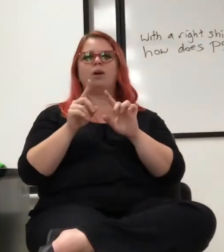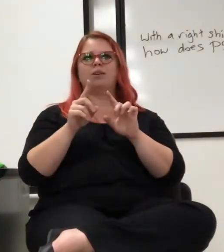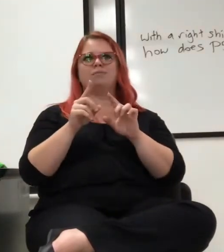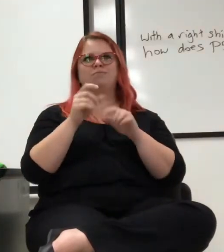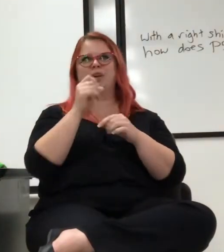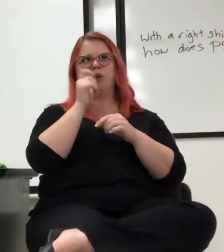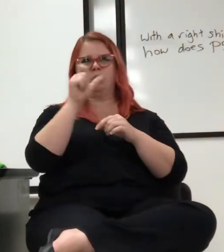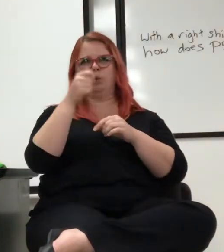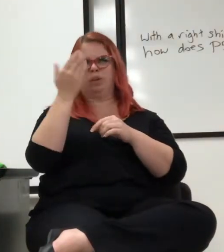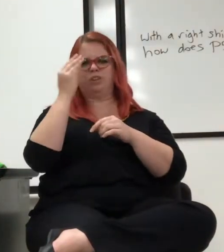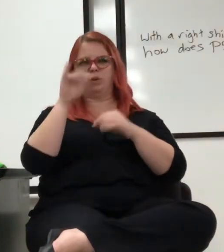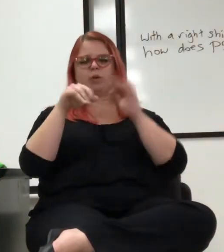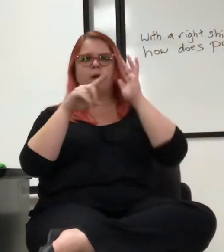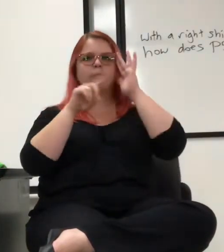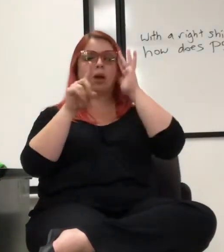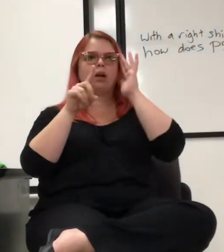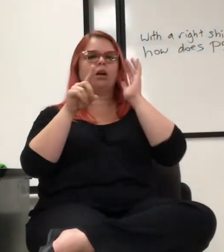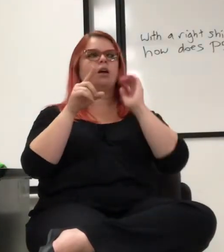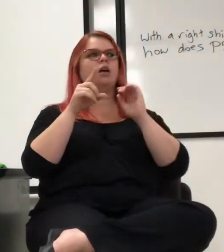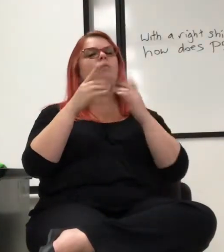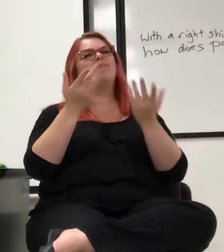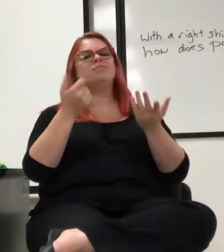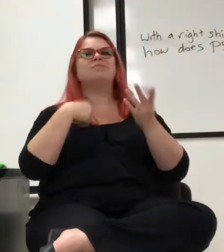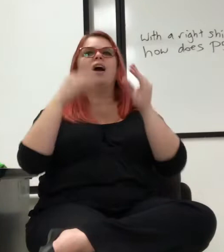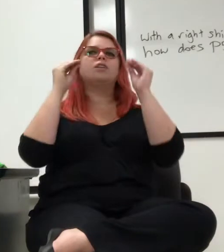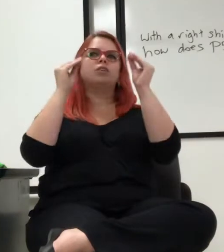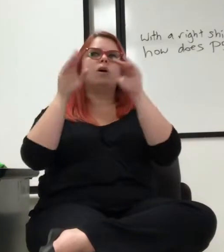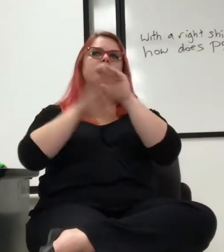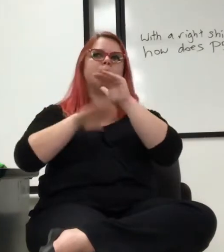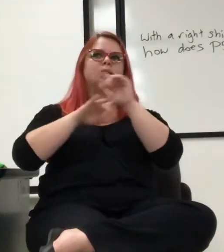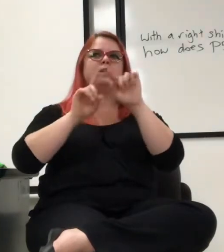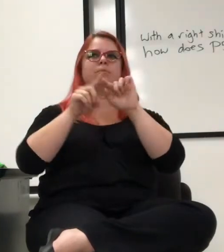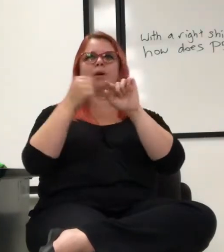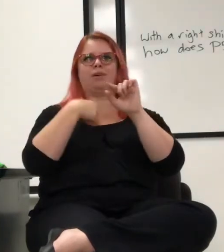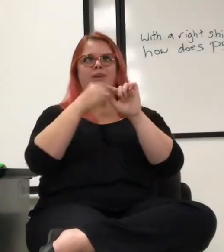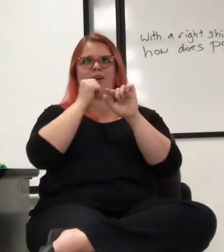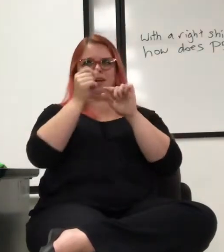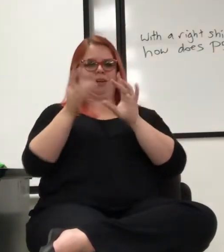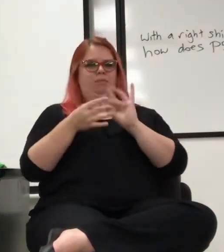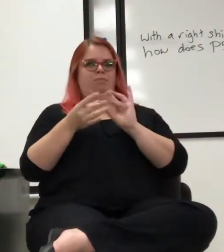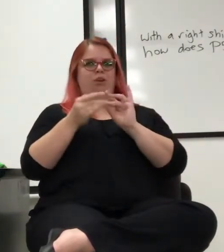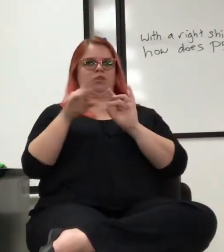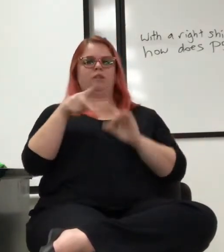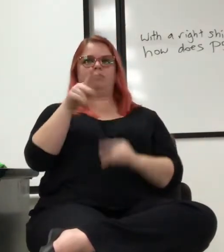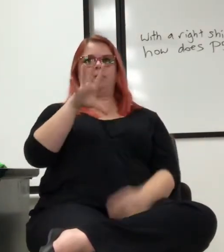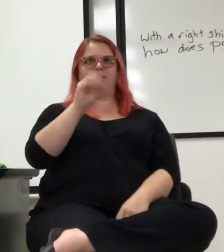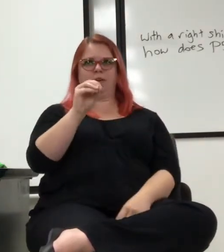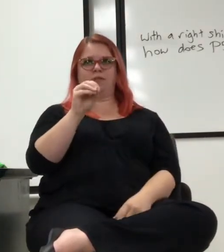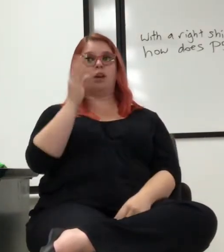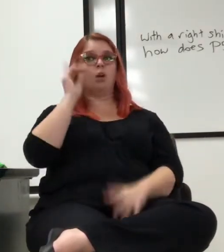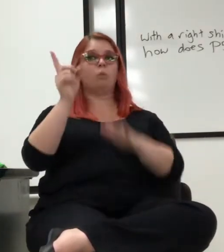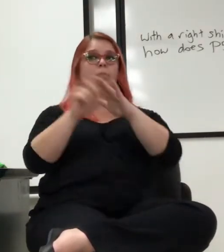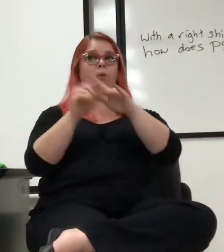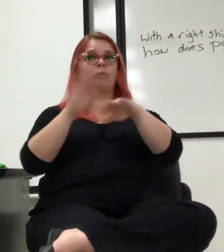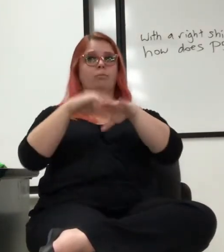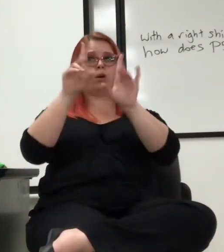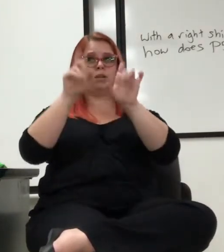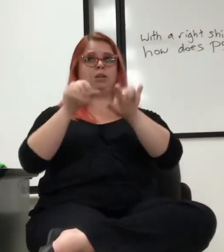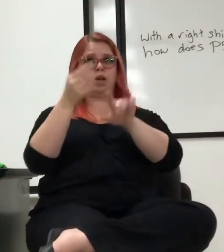that. I taught it basically, but I didn't mention P50. So that'll come up on your test. That's why I wanted to